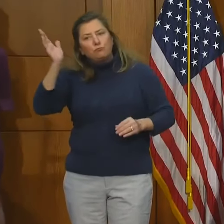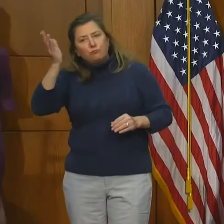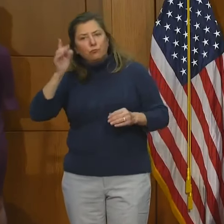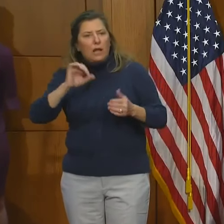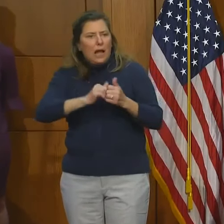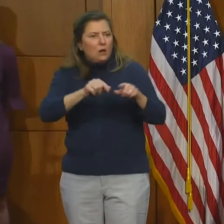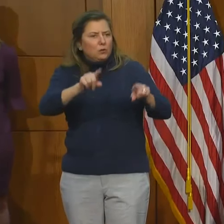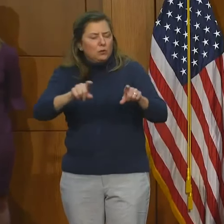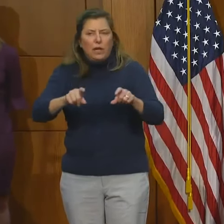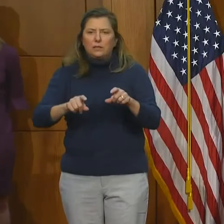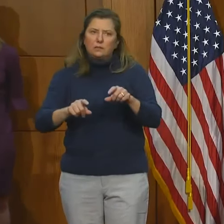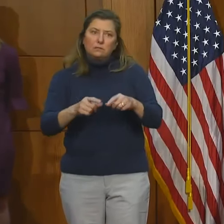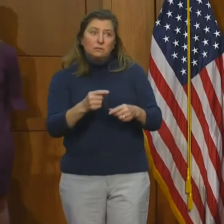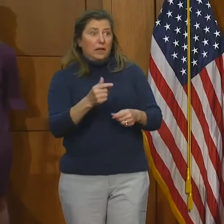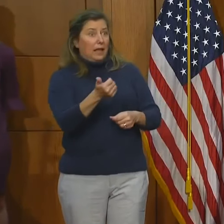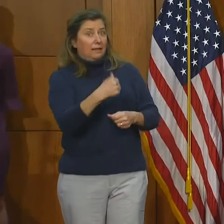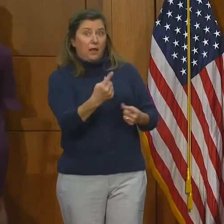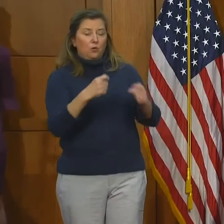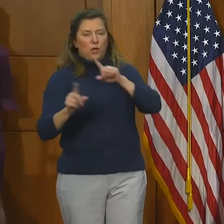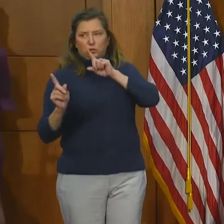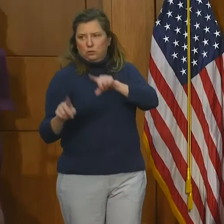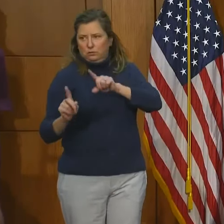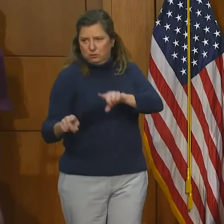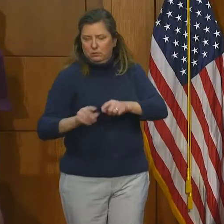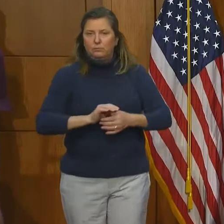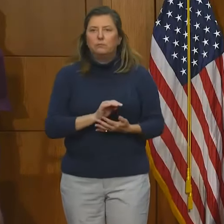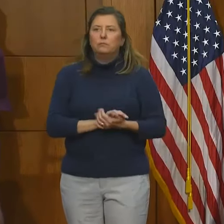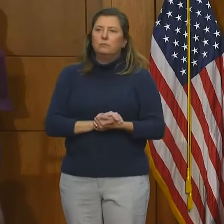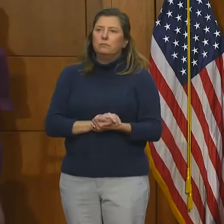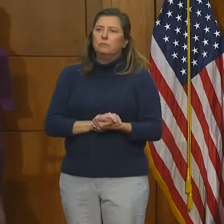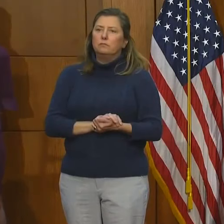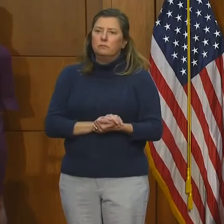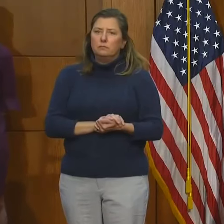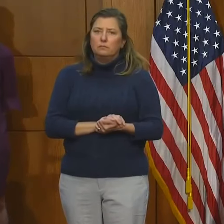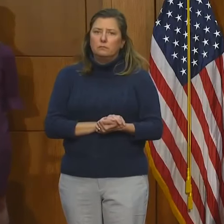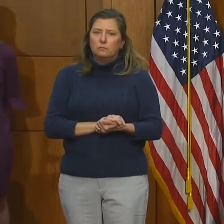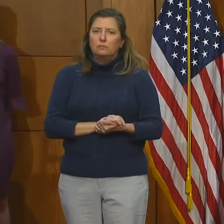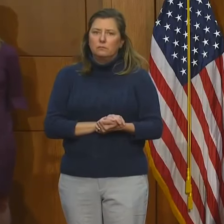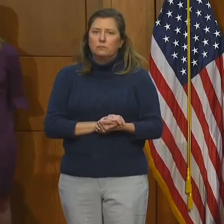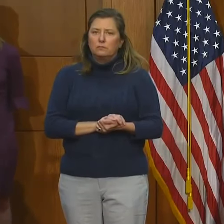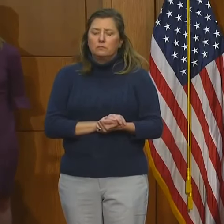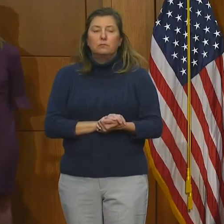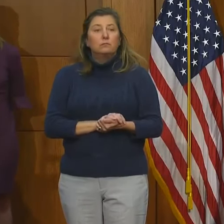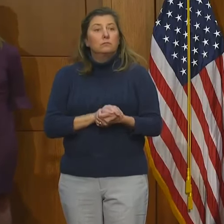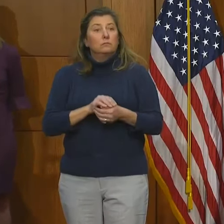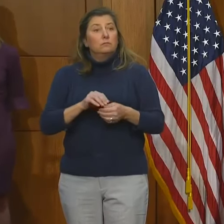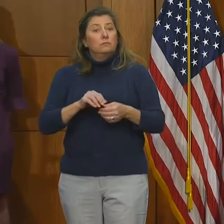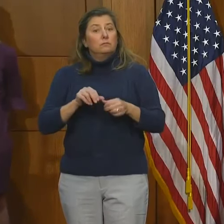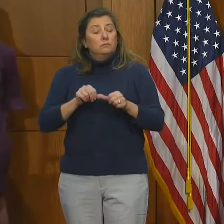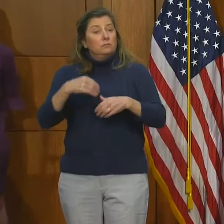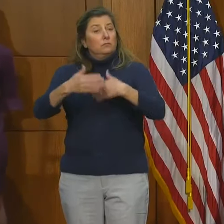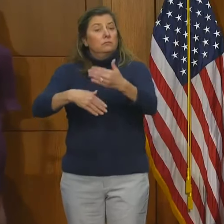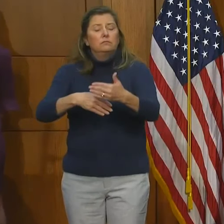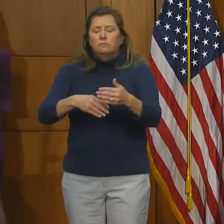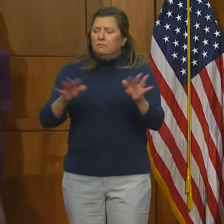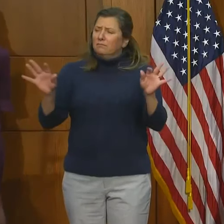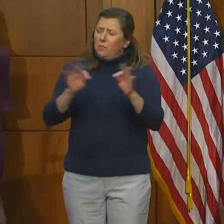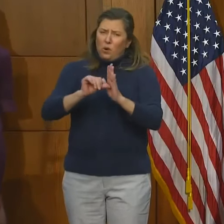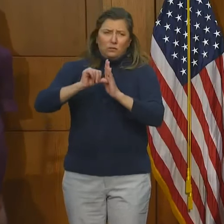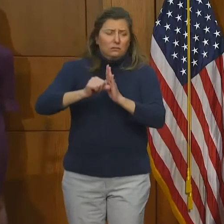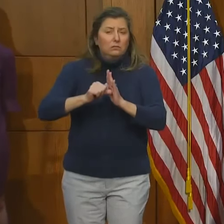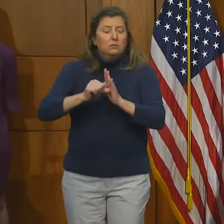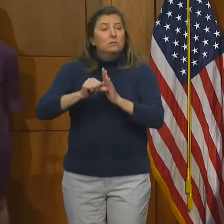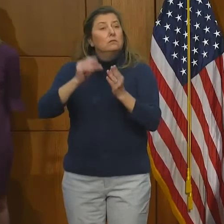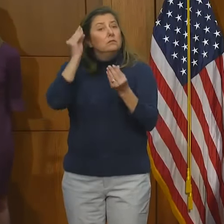on testing and get answers to some of their pressing questions. As we continue this important work, I want to make clear one key fact for all